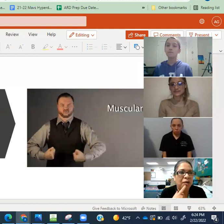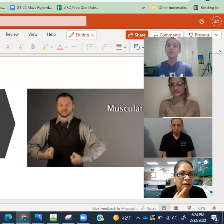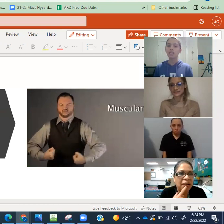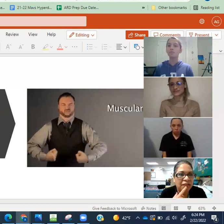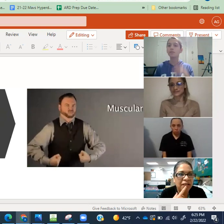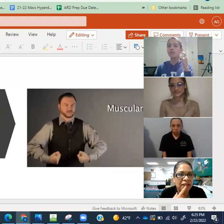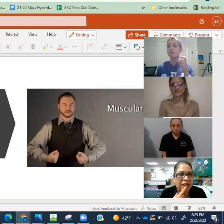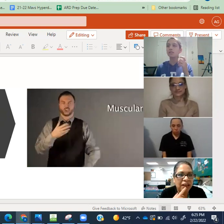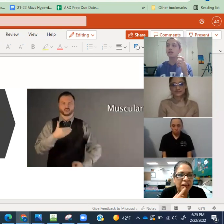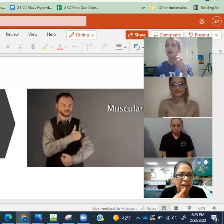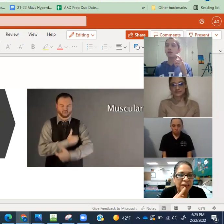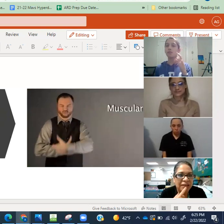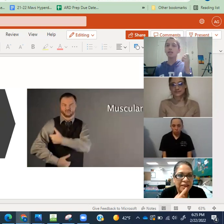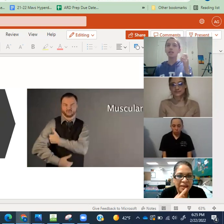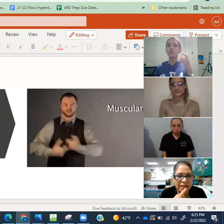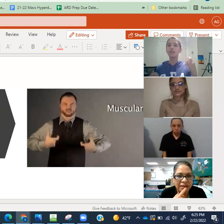oh, yeah, because